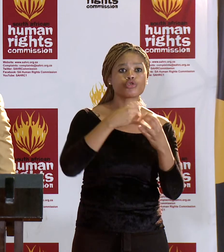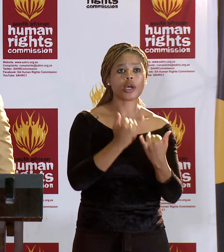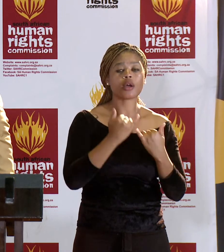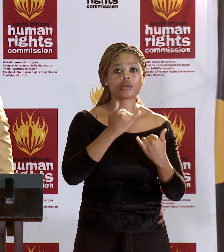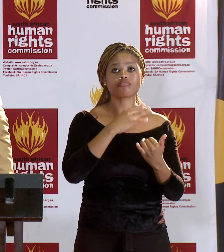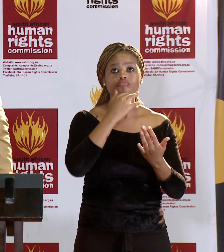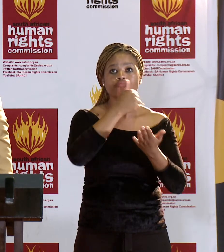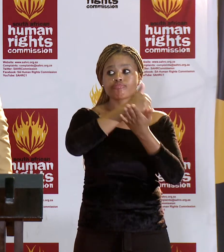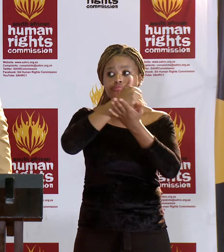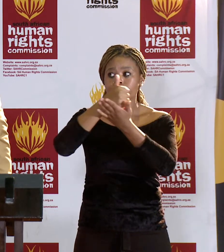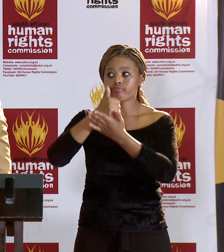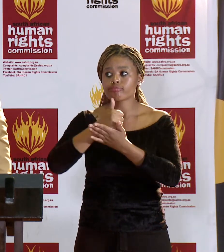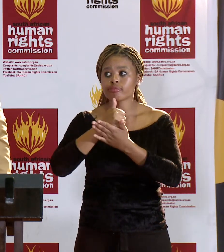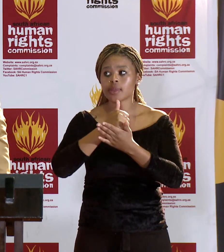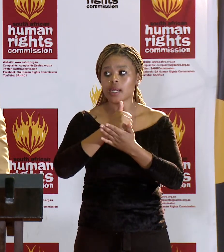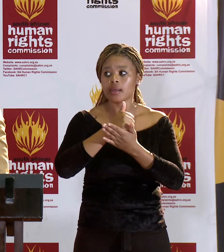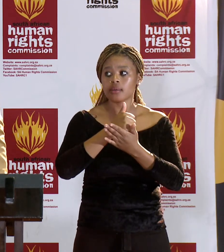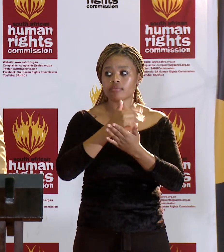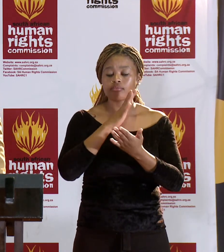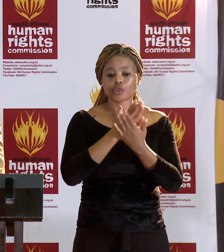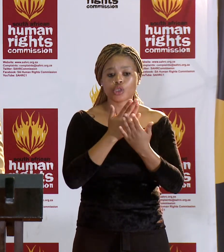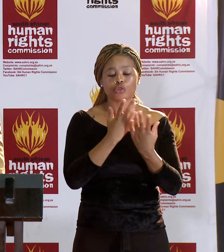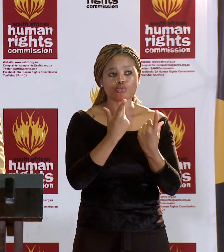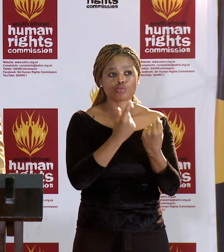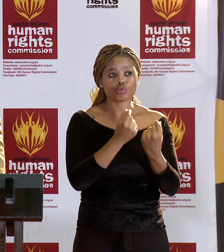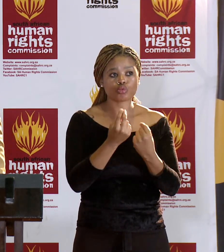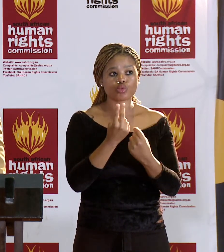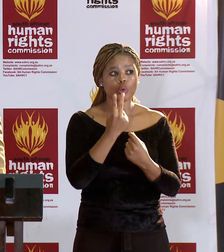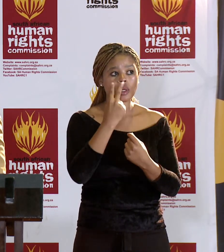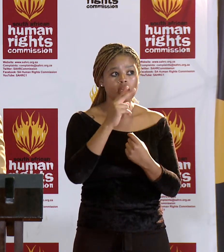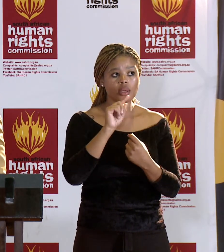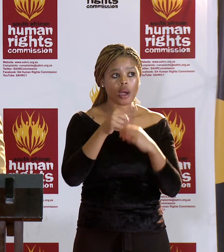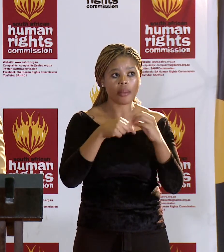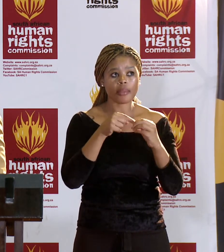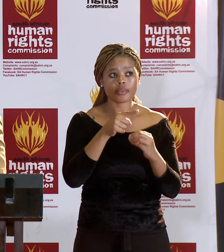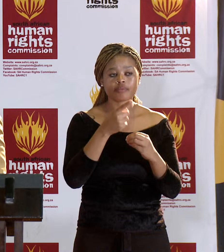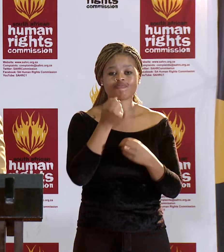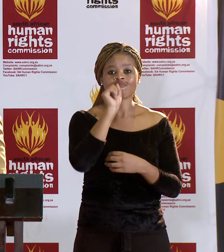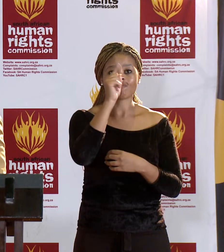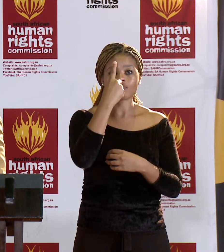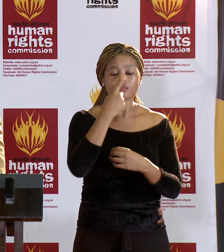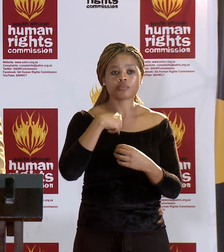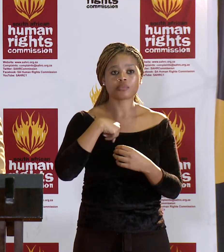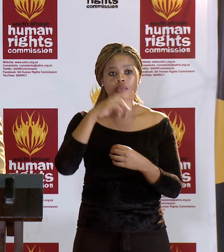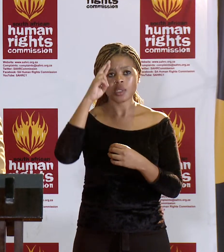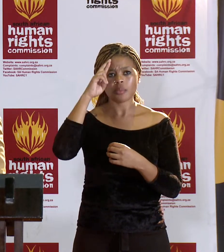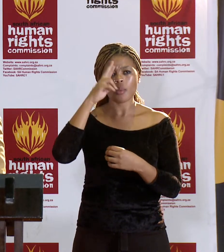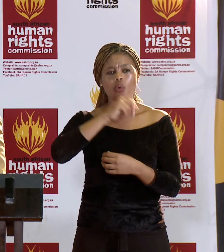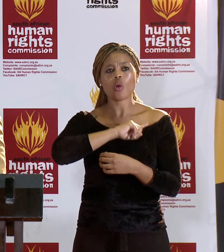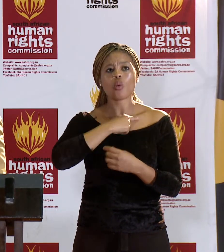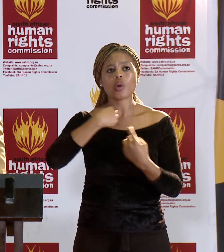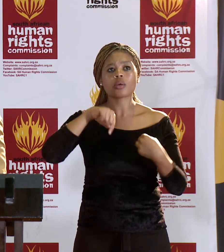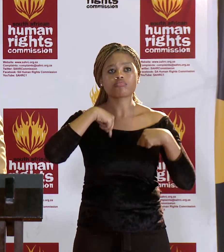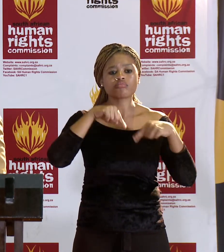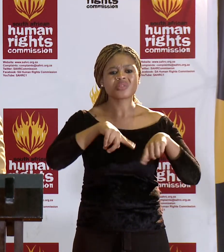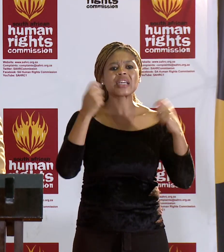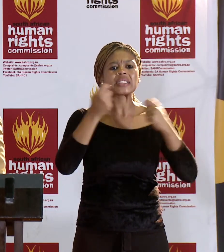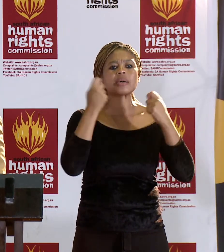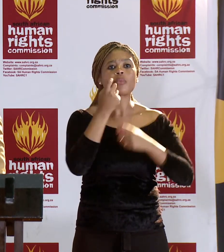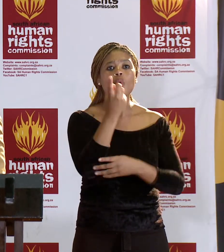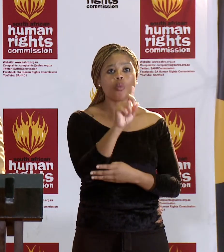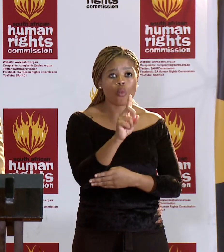the stairs. So can we just do two things with regards to that? Firstly, can we remind them why we're here? We are celebrating